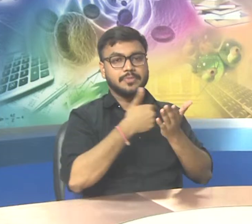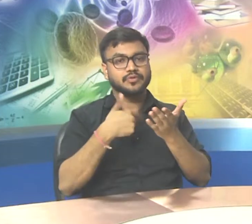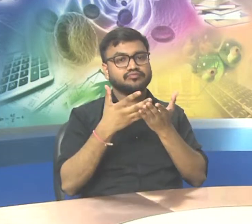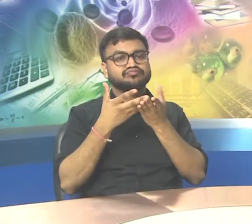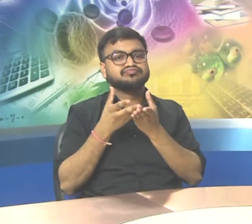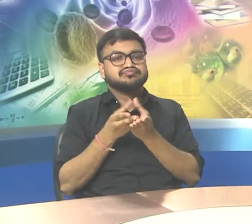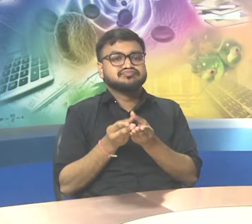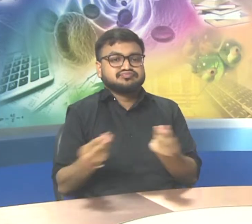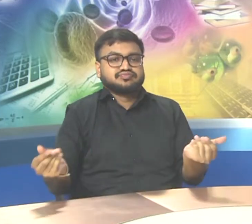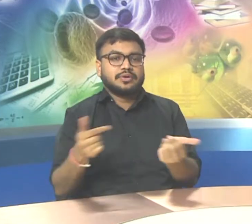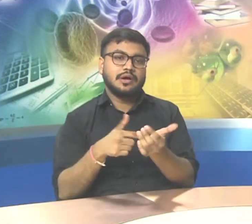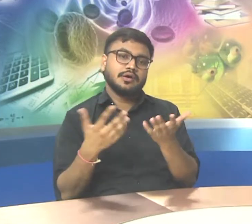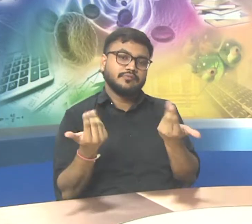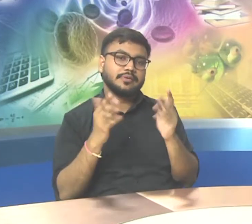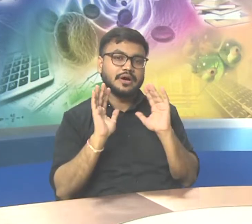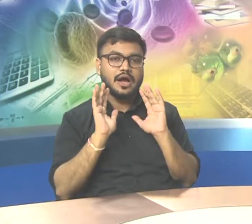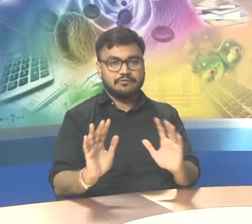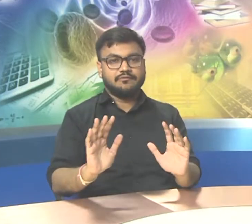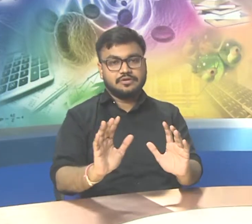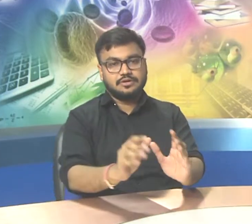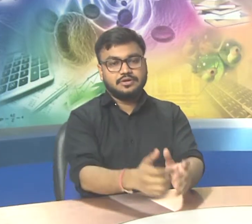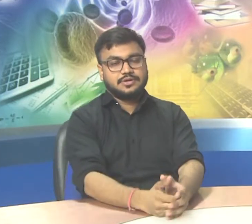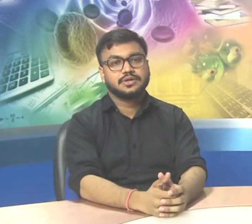Damaged cells are repaired with the help of food.